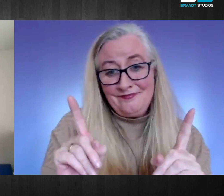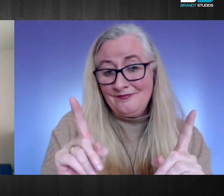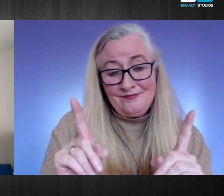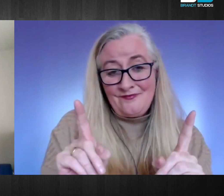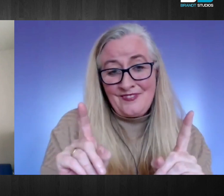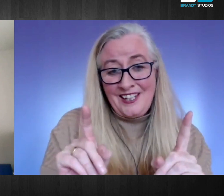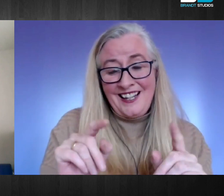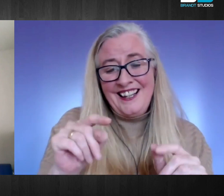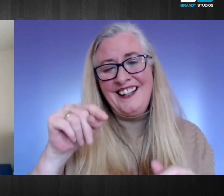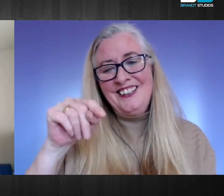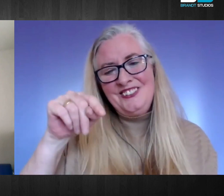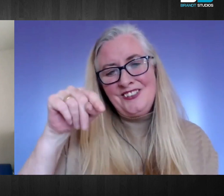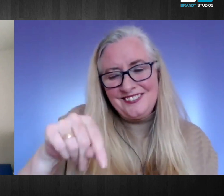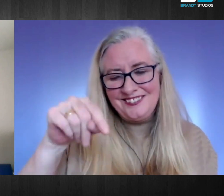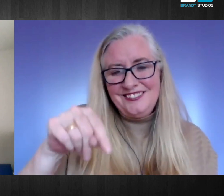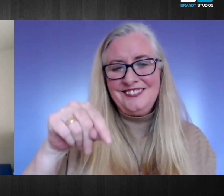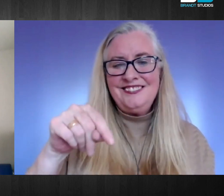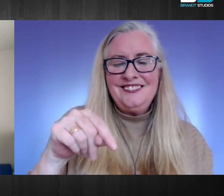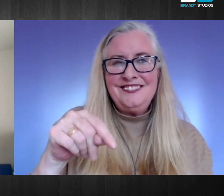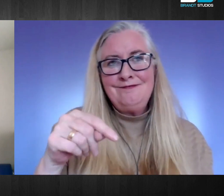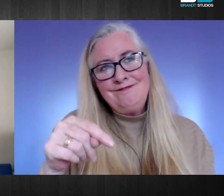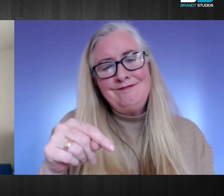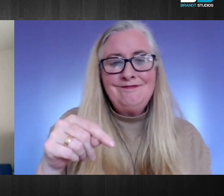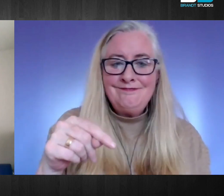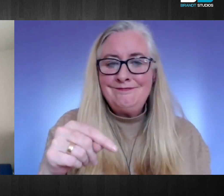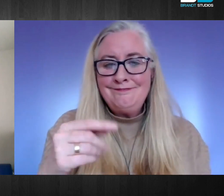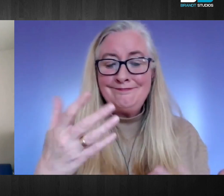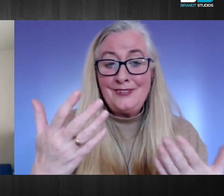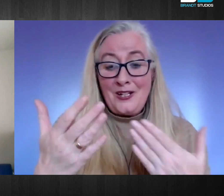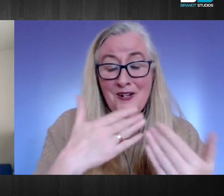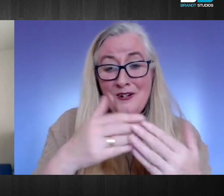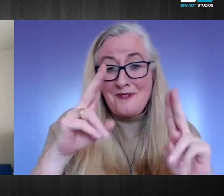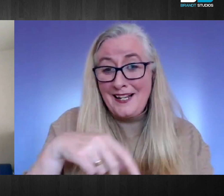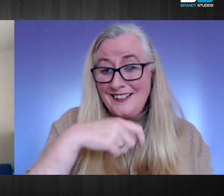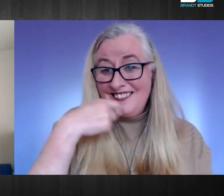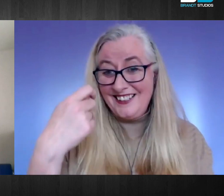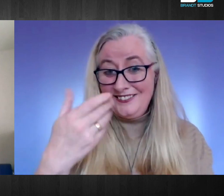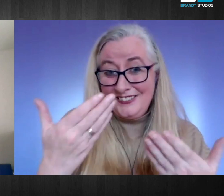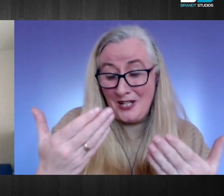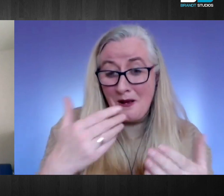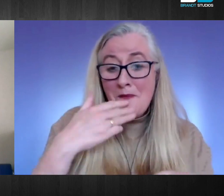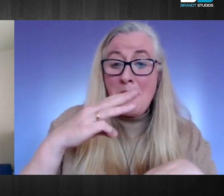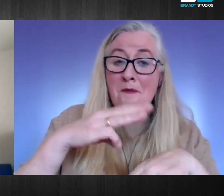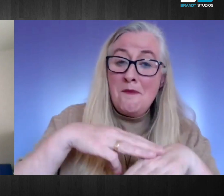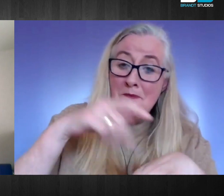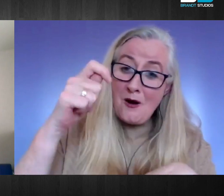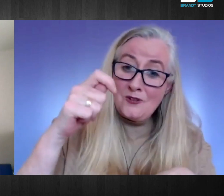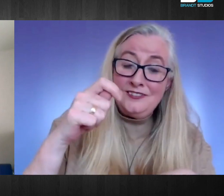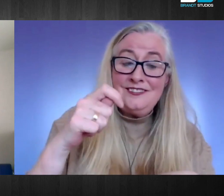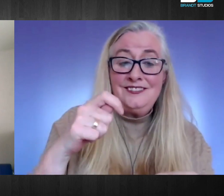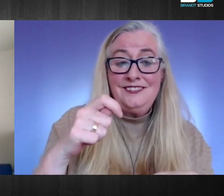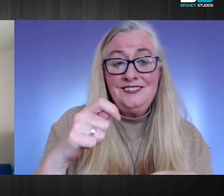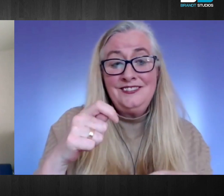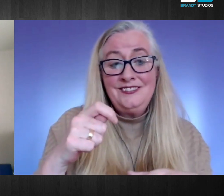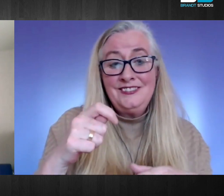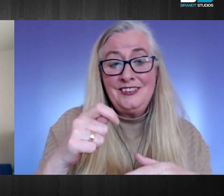that is, I think what can be said about those that do is that most of them would draw back on existing relationships they